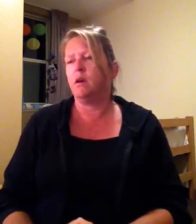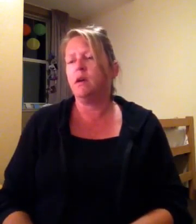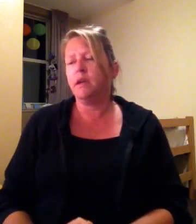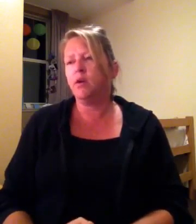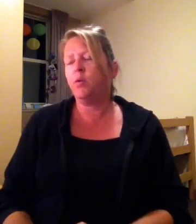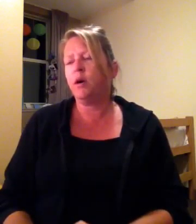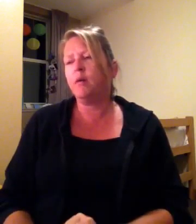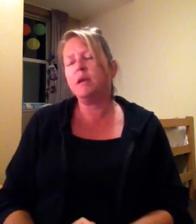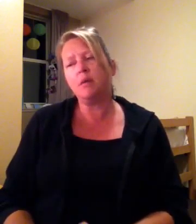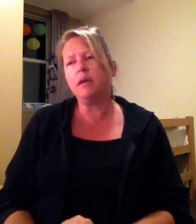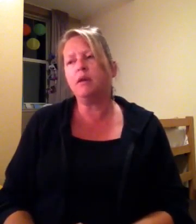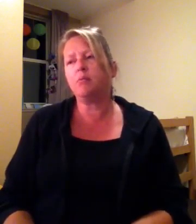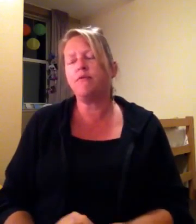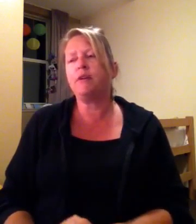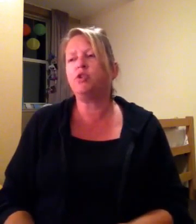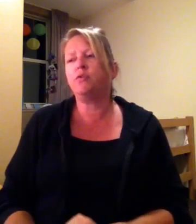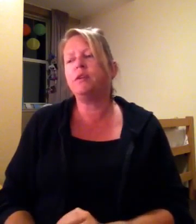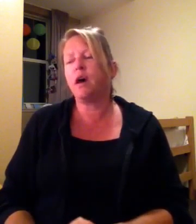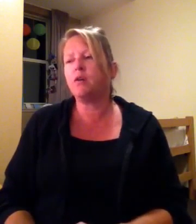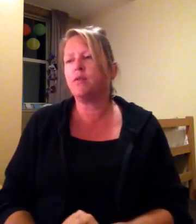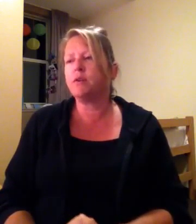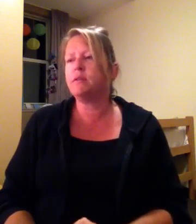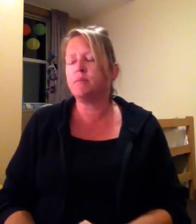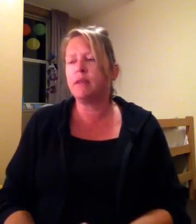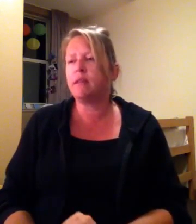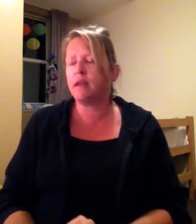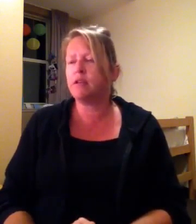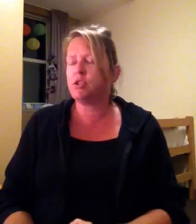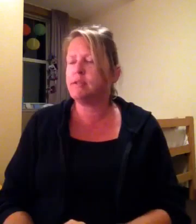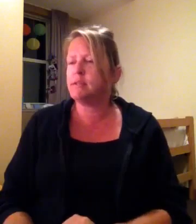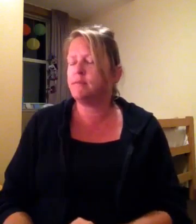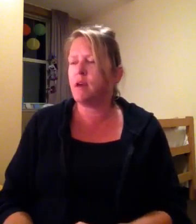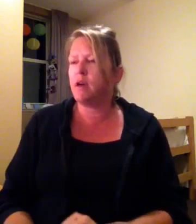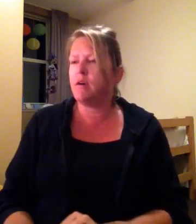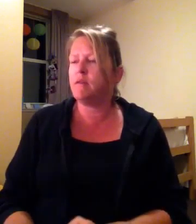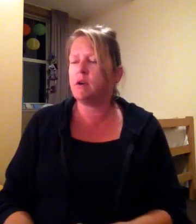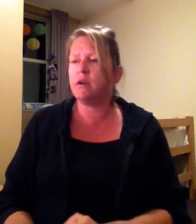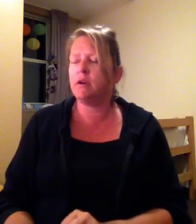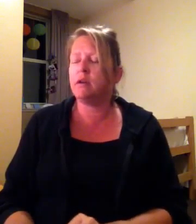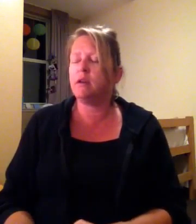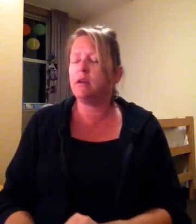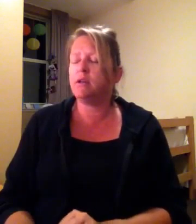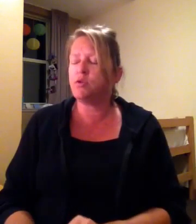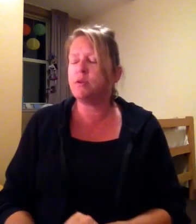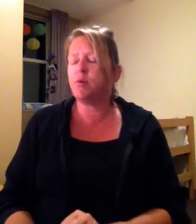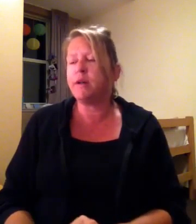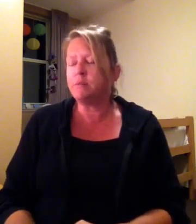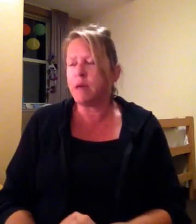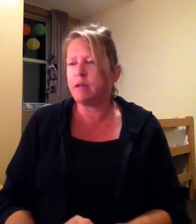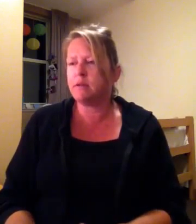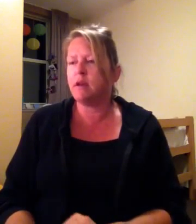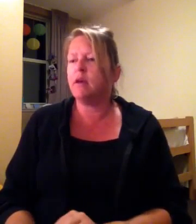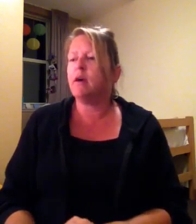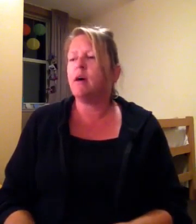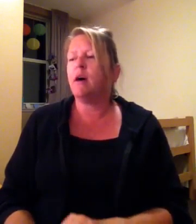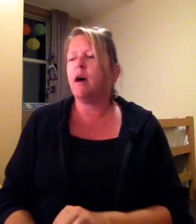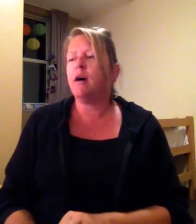You know, becoming a professional photographer is something that actually is an interesting prospect. The